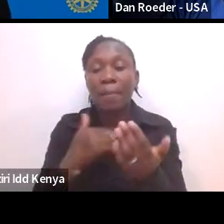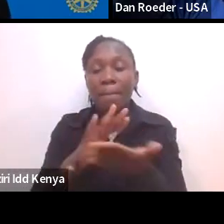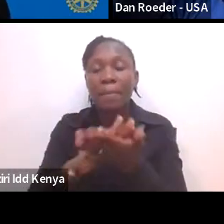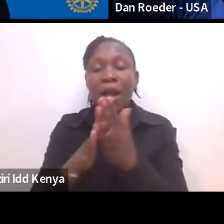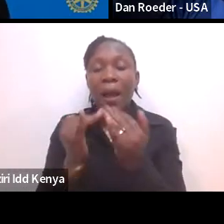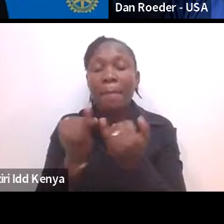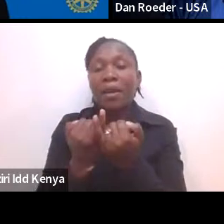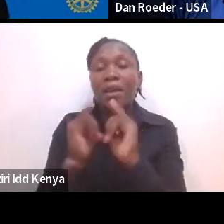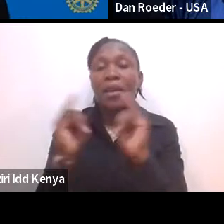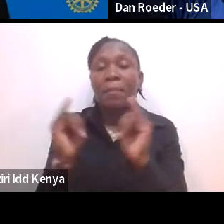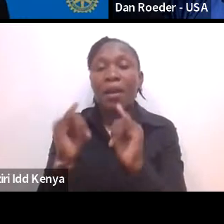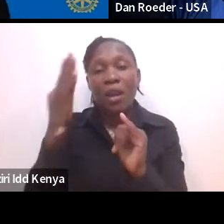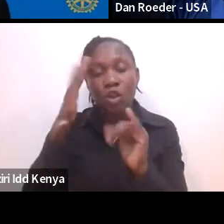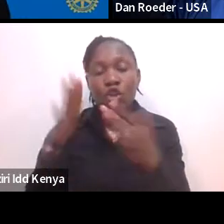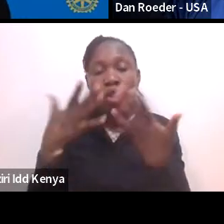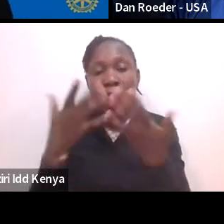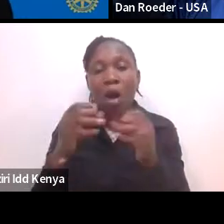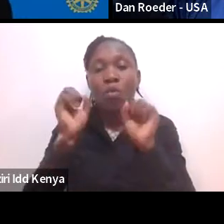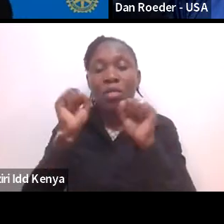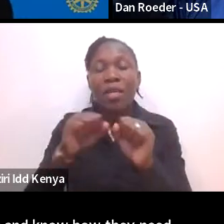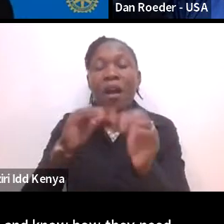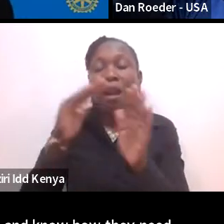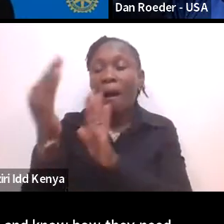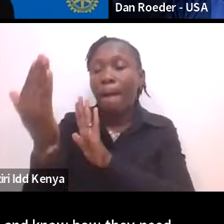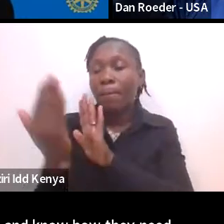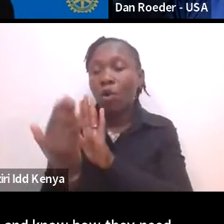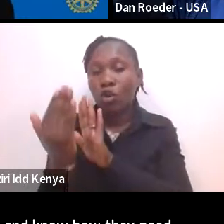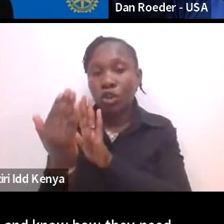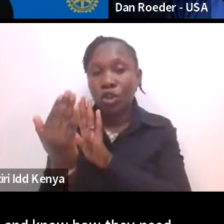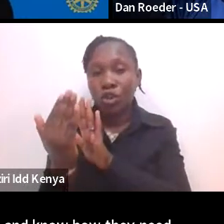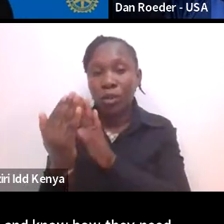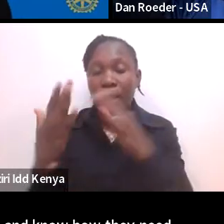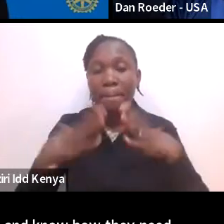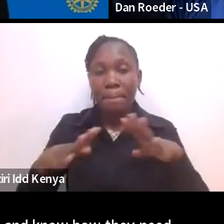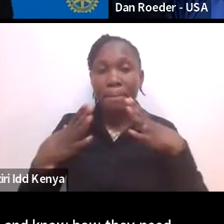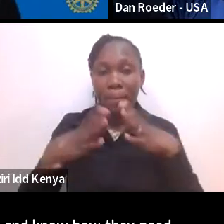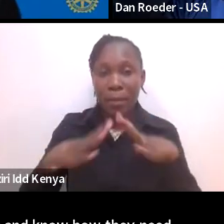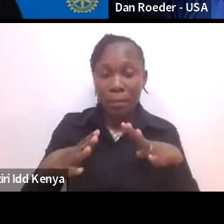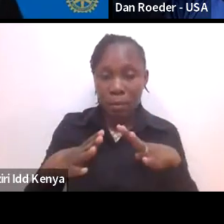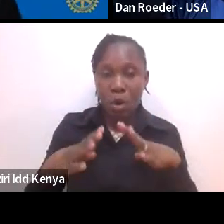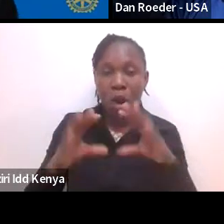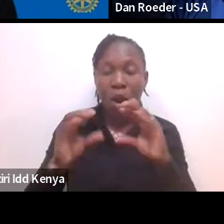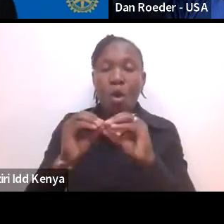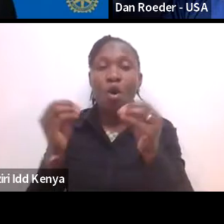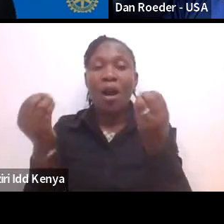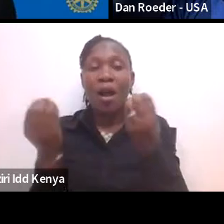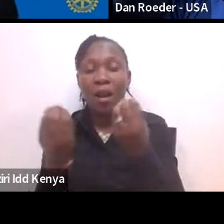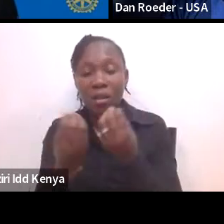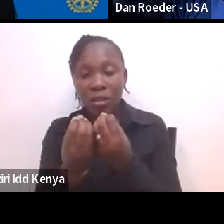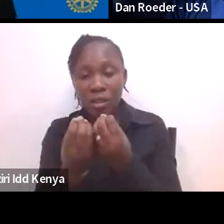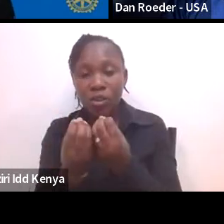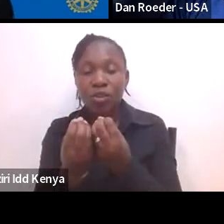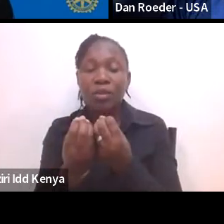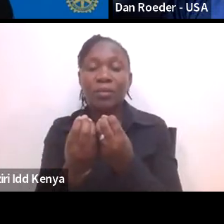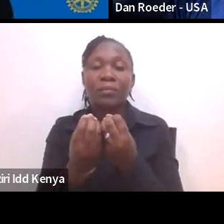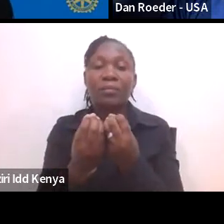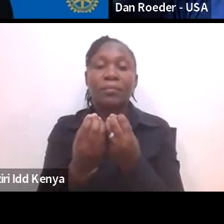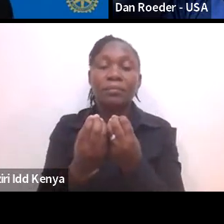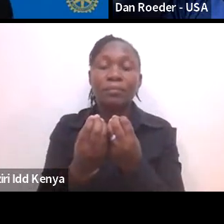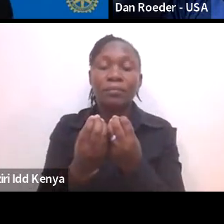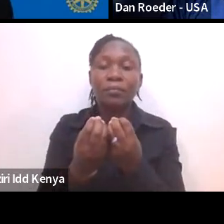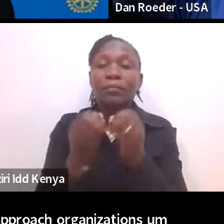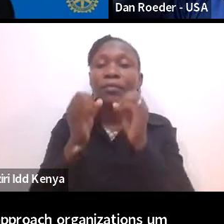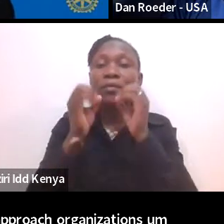need to, approach, people, approach organizations, if they